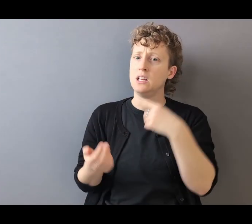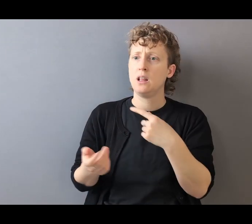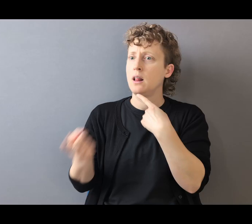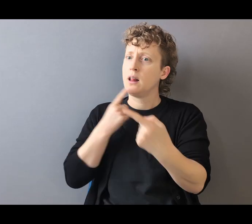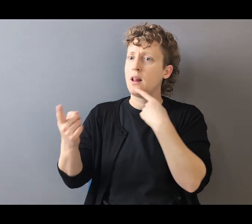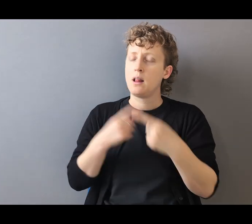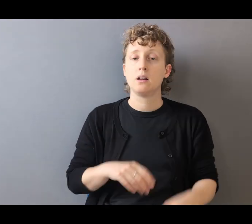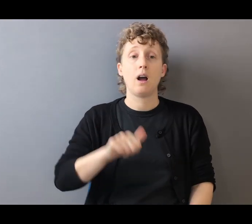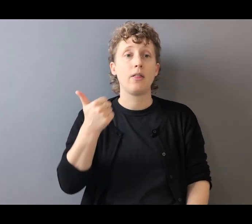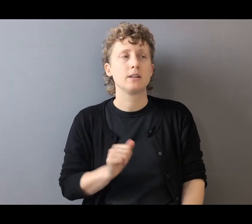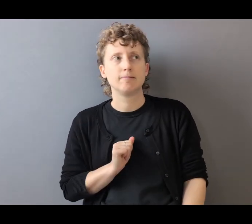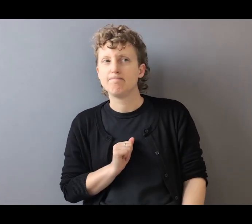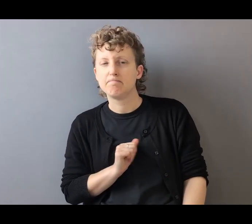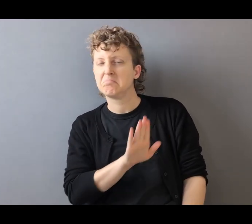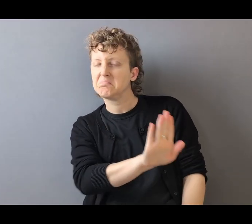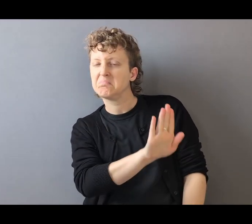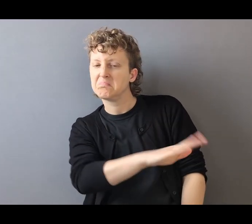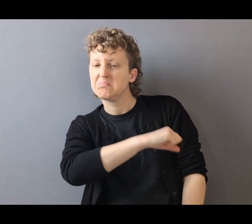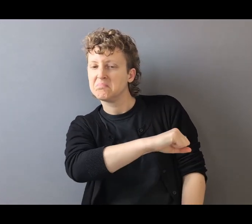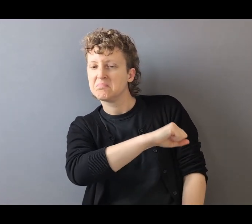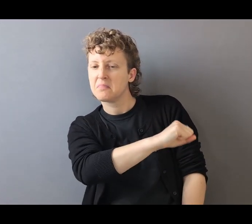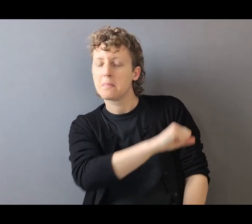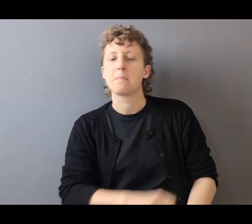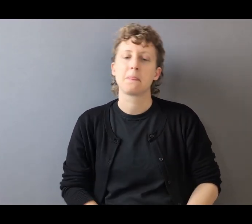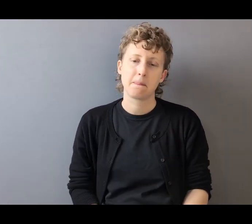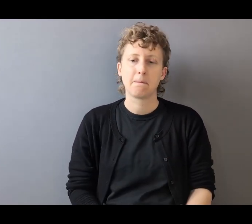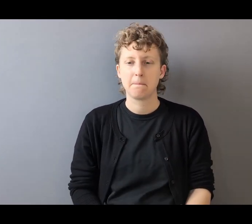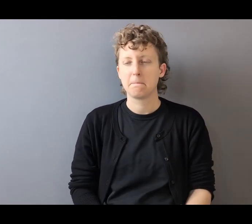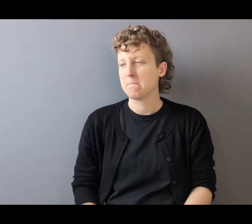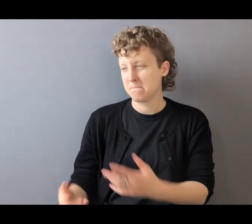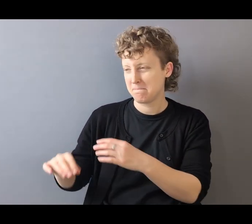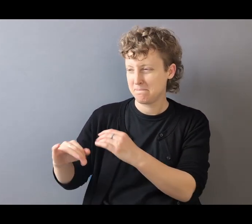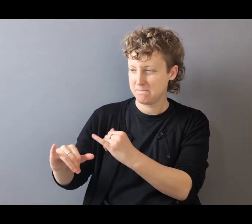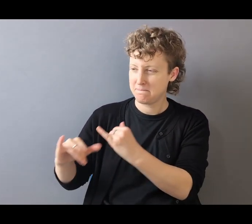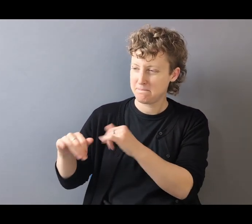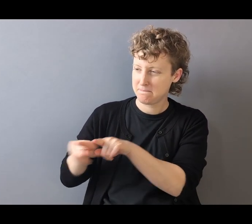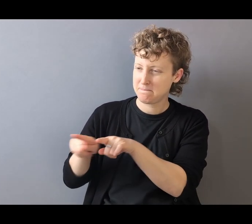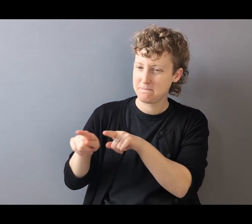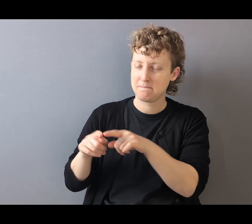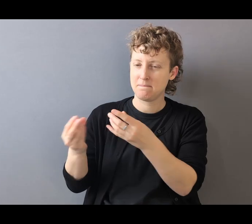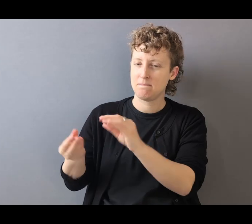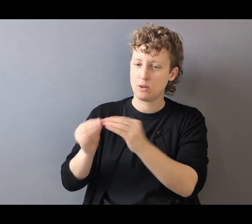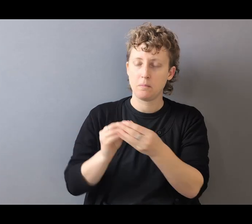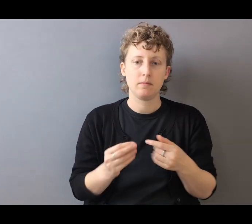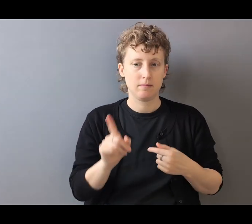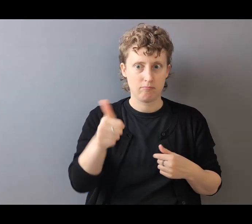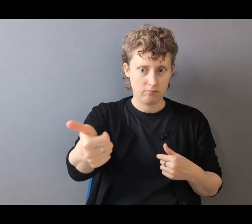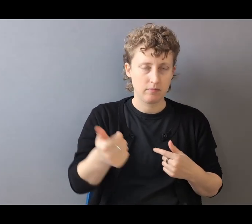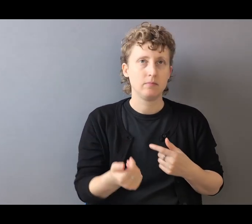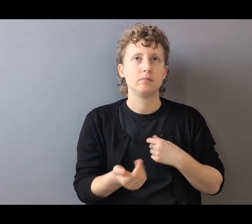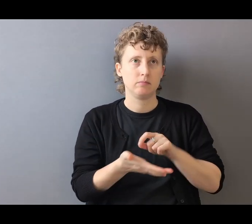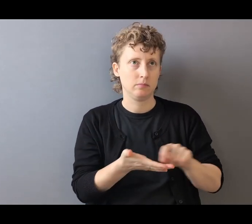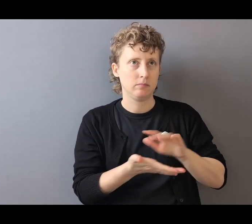parts of Europe either. So I think we share some of the same problems there. But that's a very good point. So I wrote that down as well.